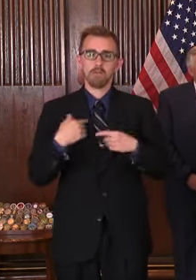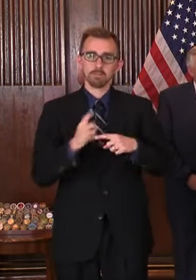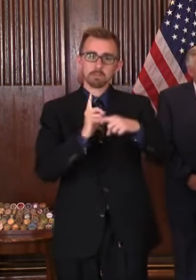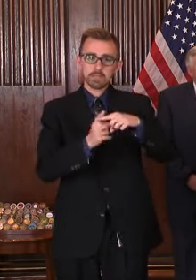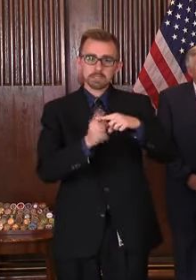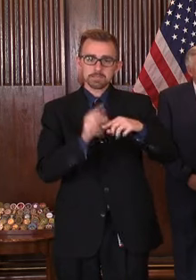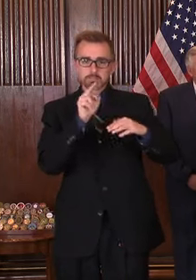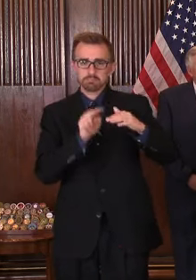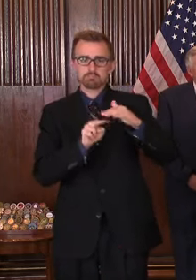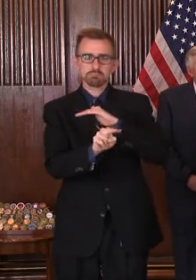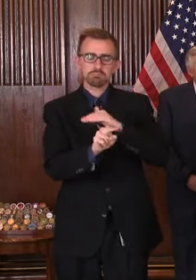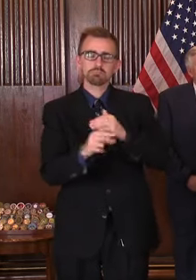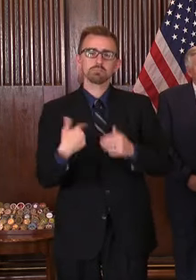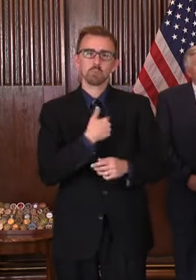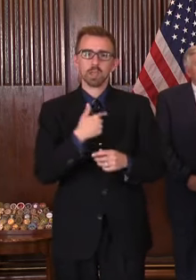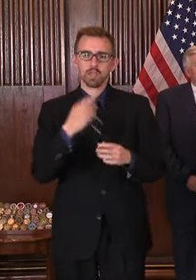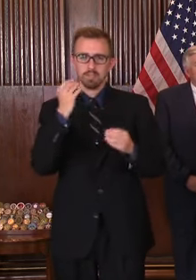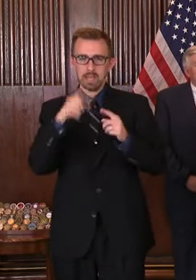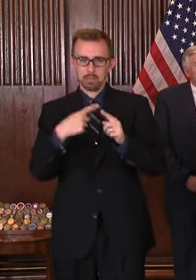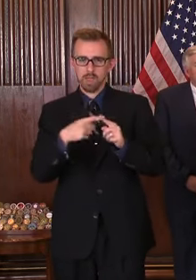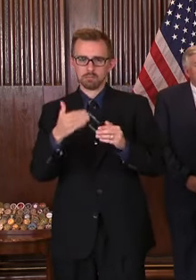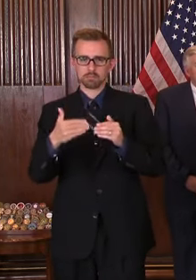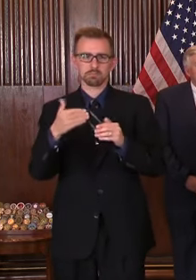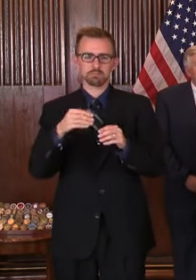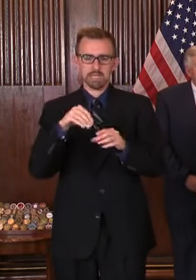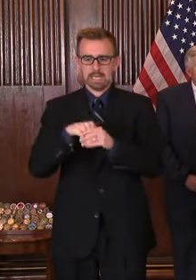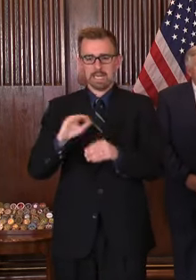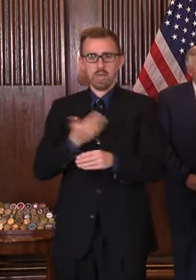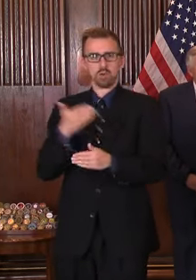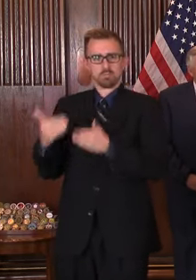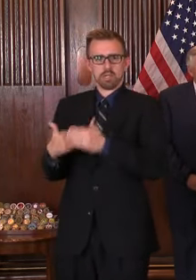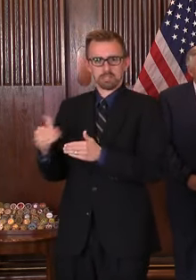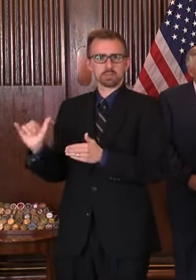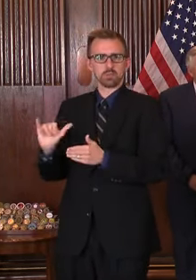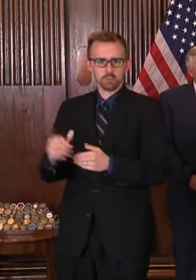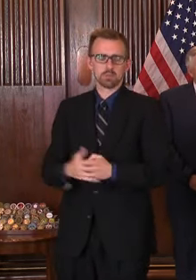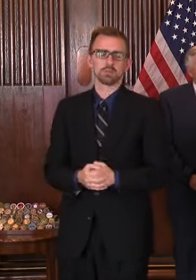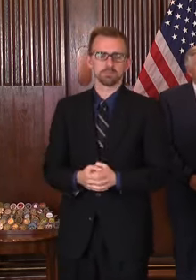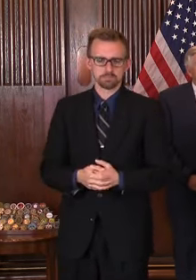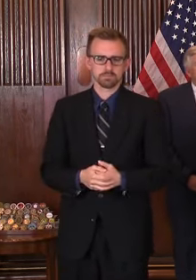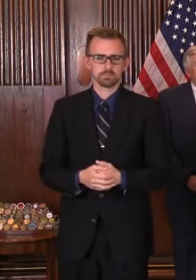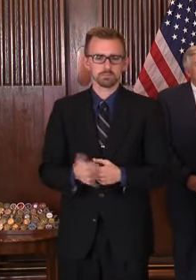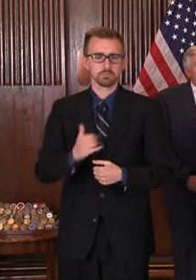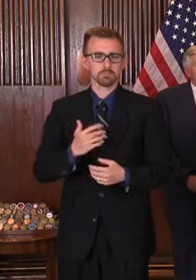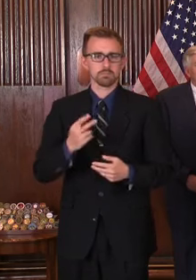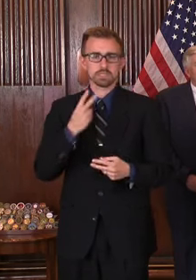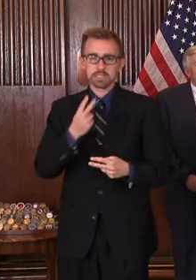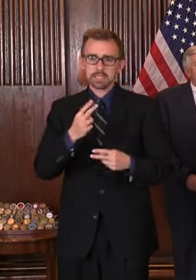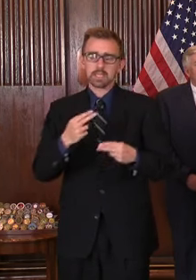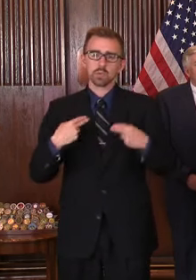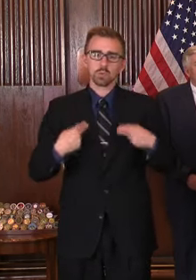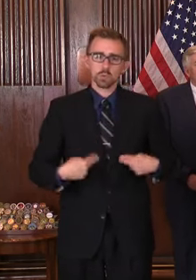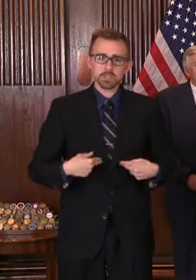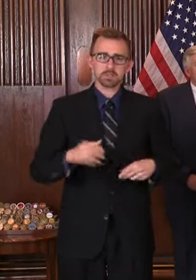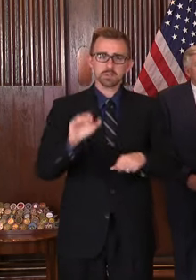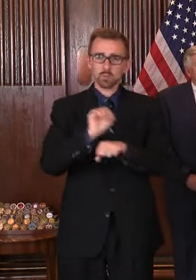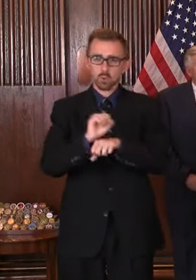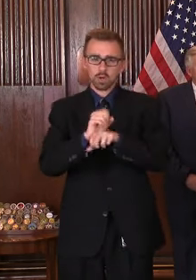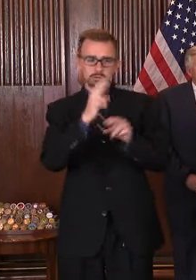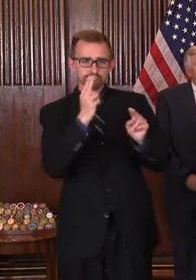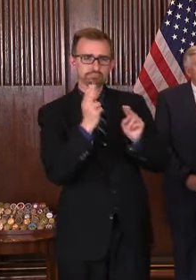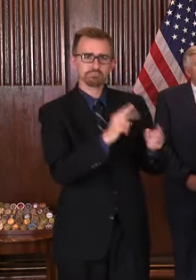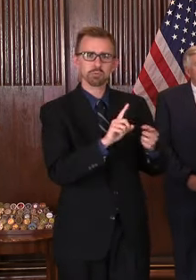things that I think we're going to take on the back end of this. I'm encouraged about the humanity and respect that's being given to healthcare